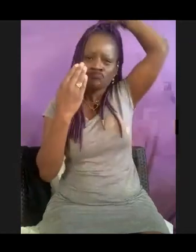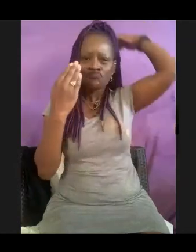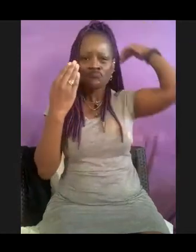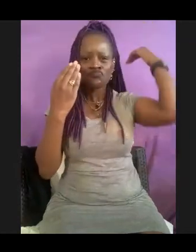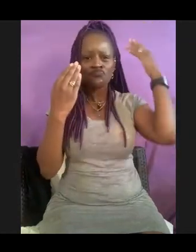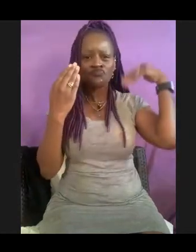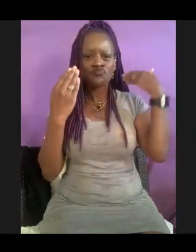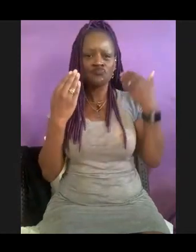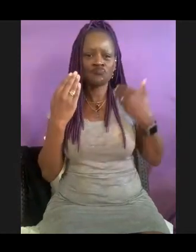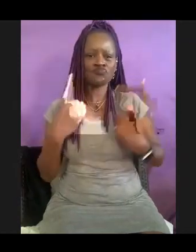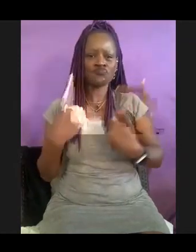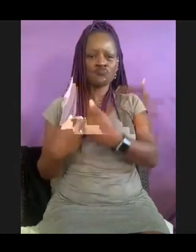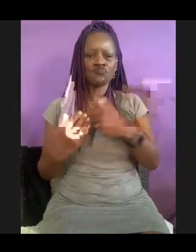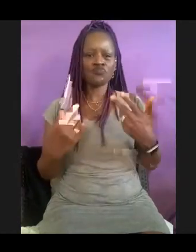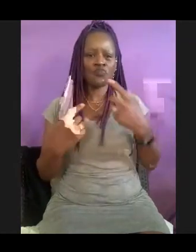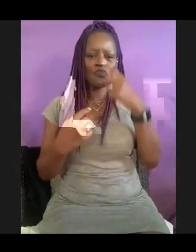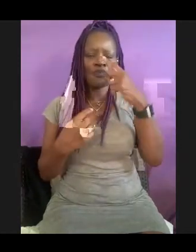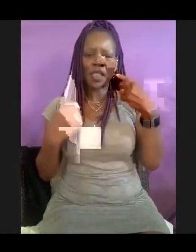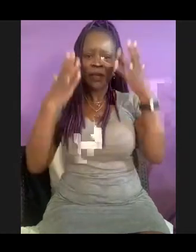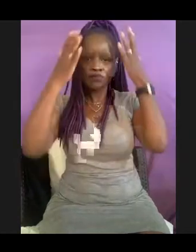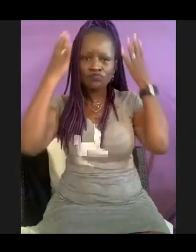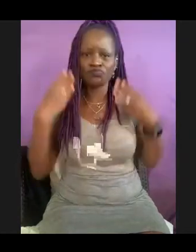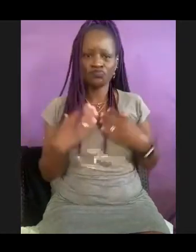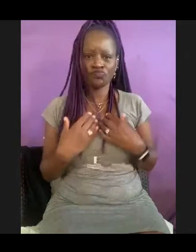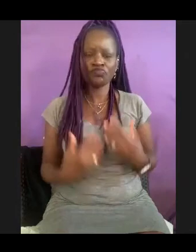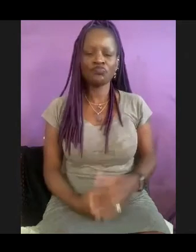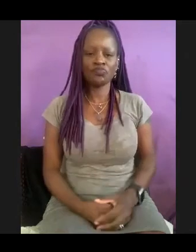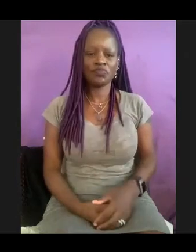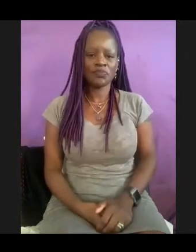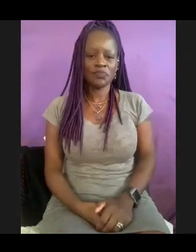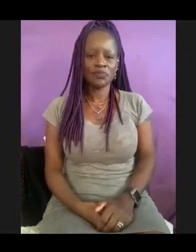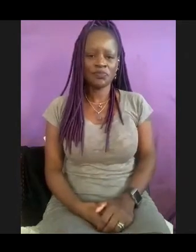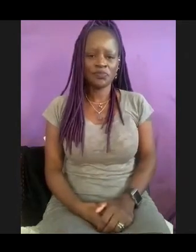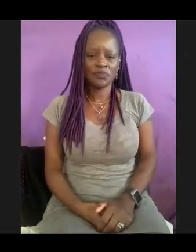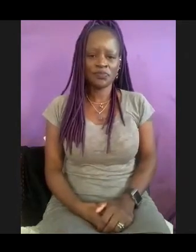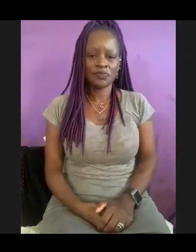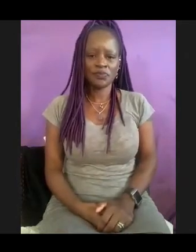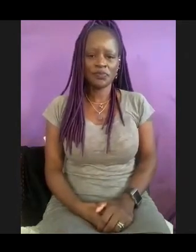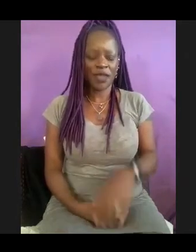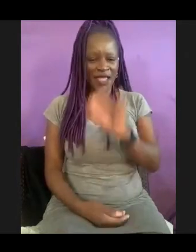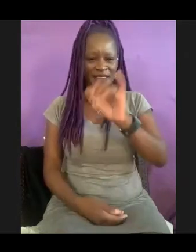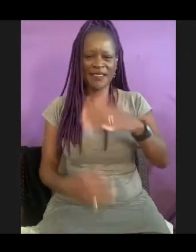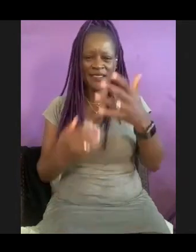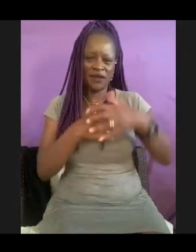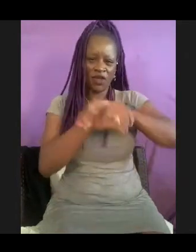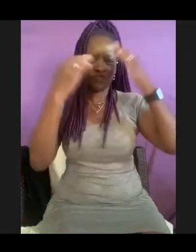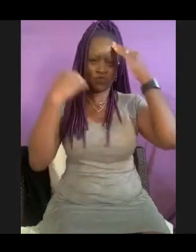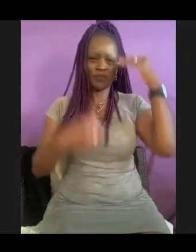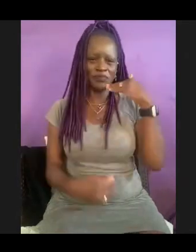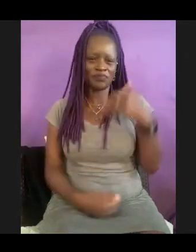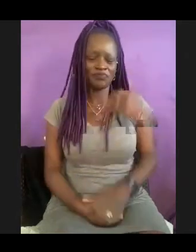black blouse and a hijab, which is a head covering.